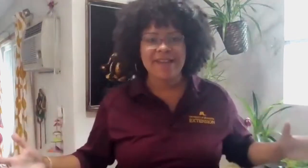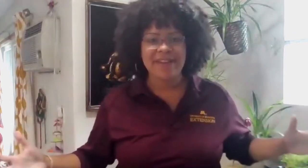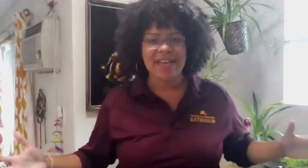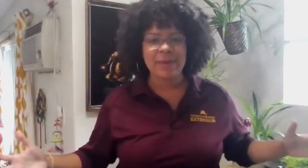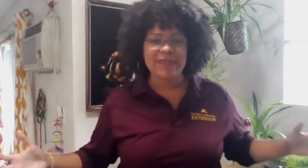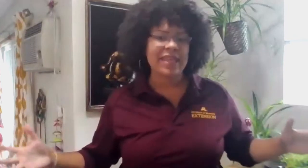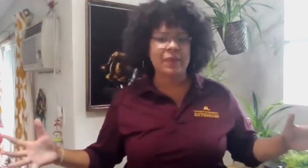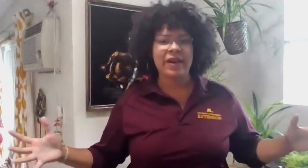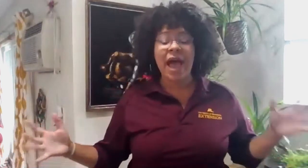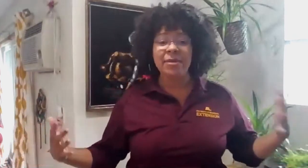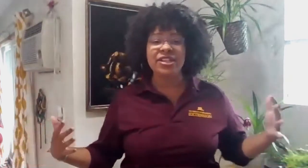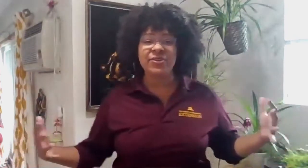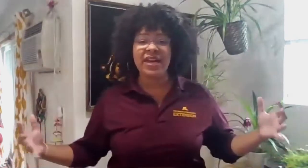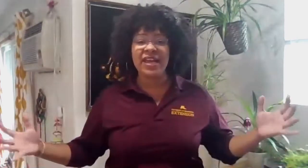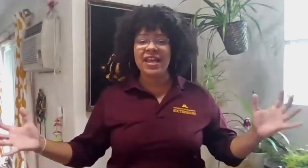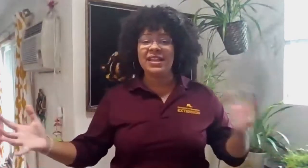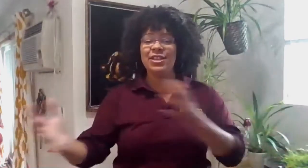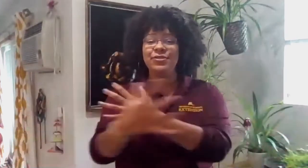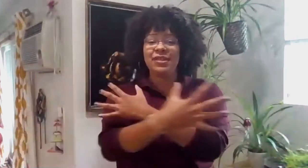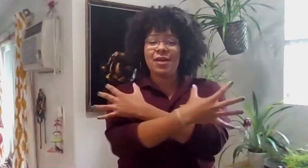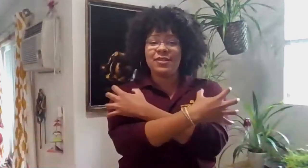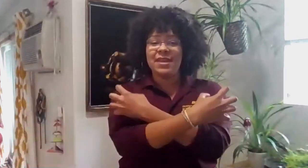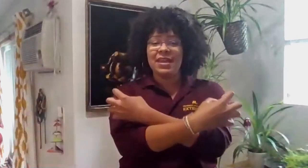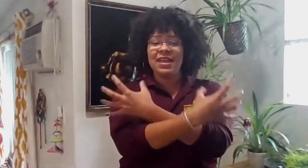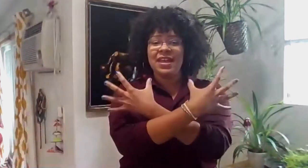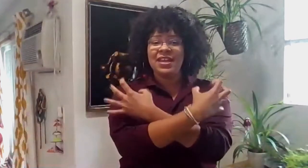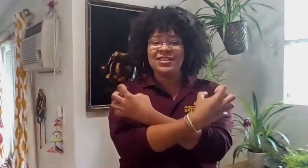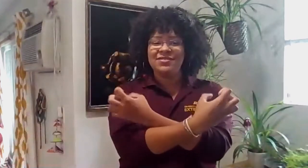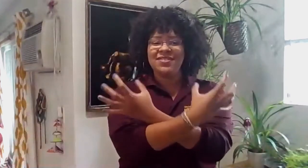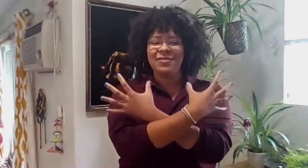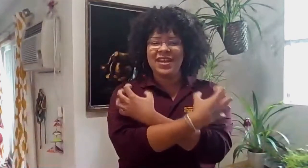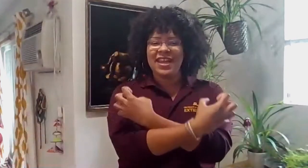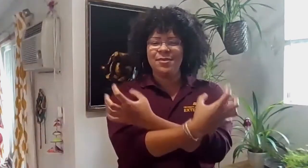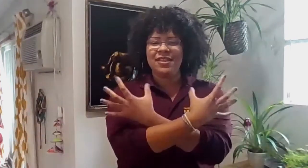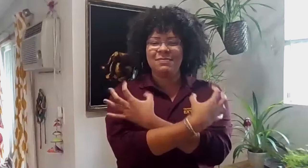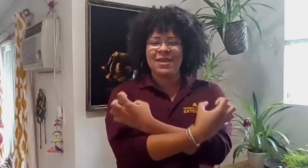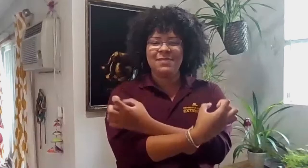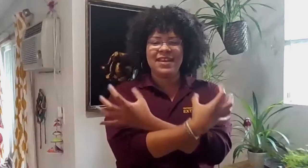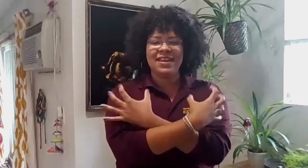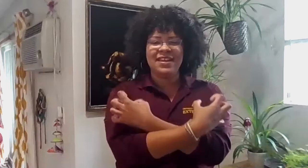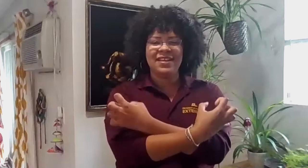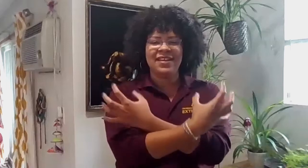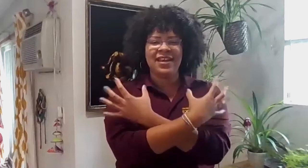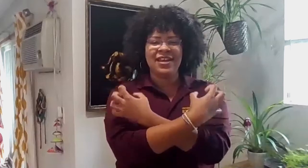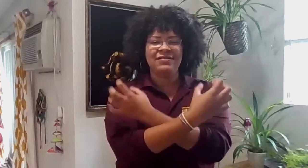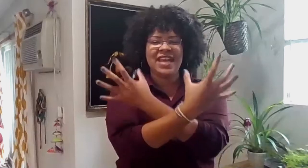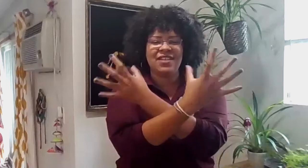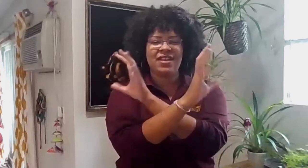of an animal is this one. I'm gonna do it and you do it along with me. Do you know what animal this might be? You take your hands